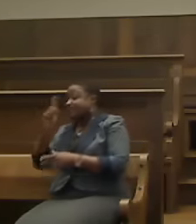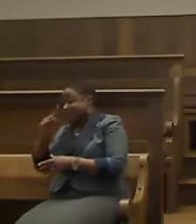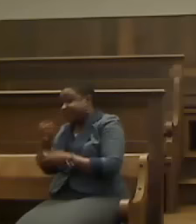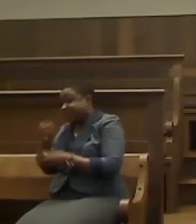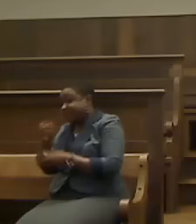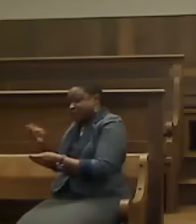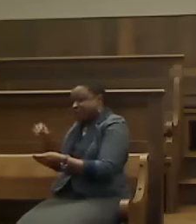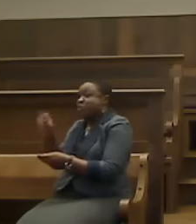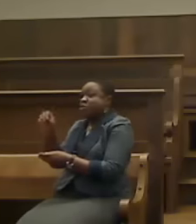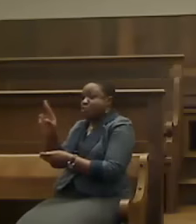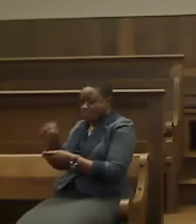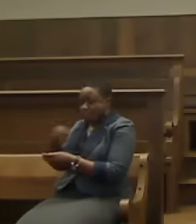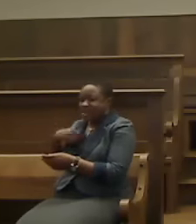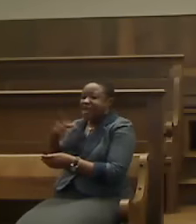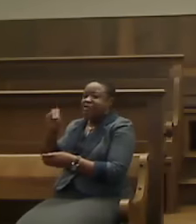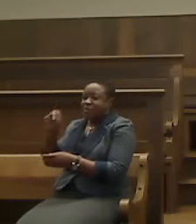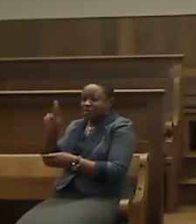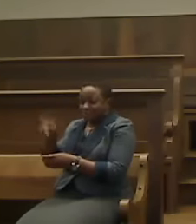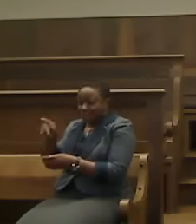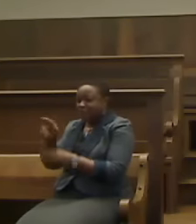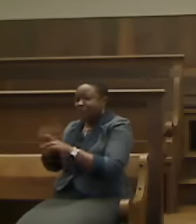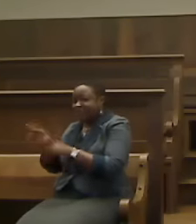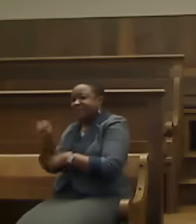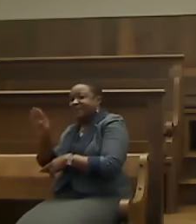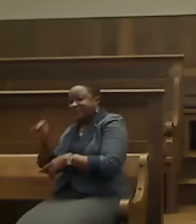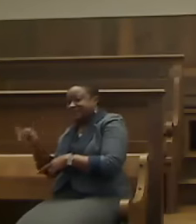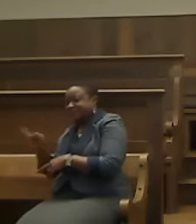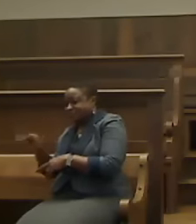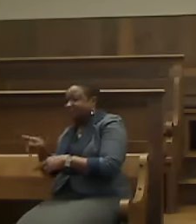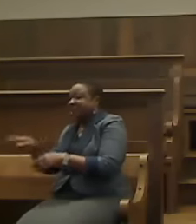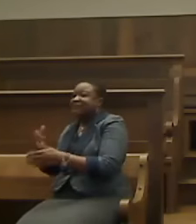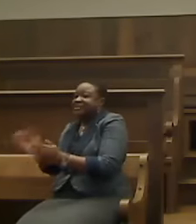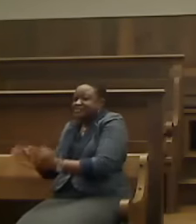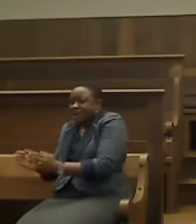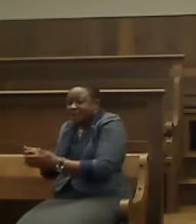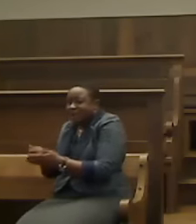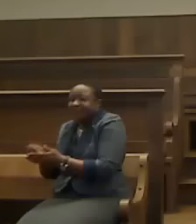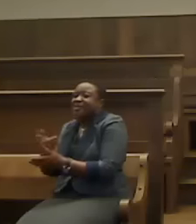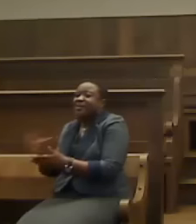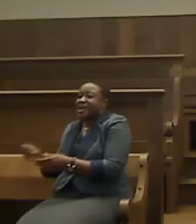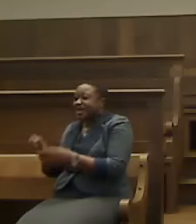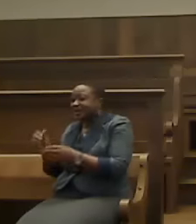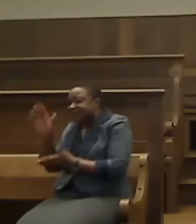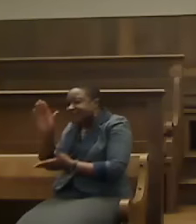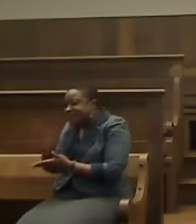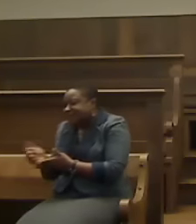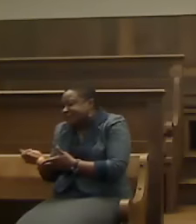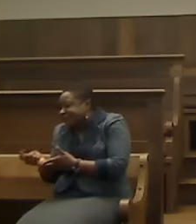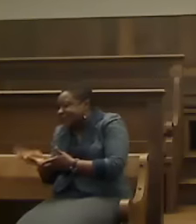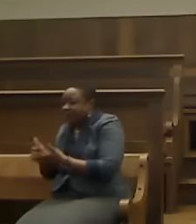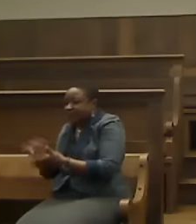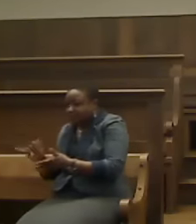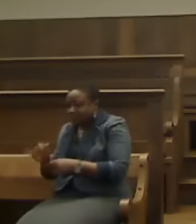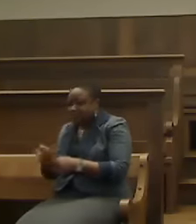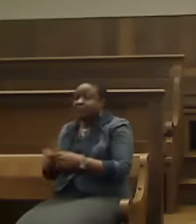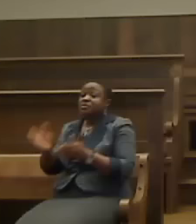Roundup Ready and Bt also had smaller babies and fewer babies. And the hamsters fed GM soy by the